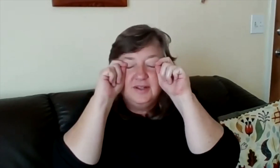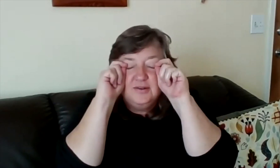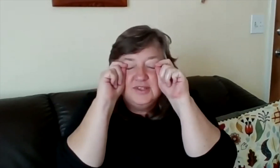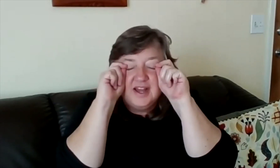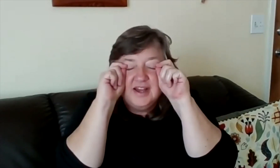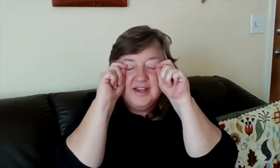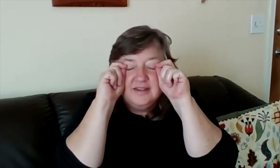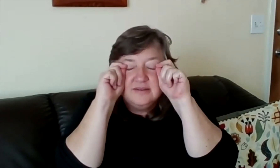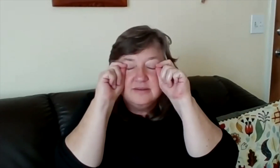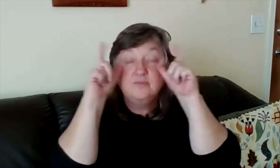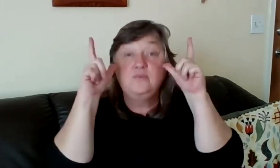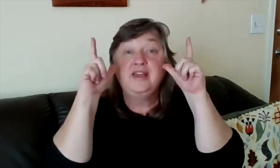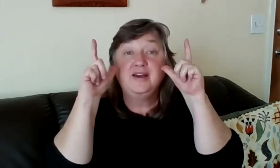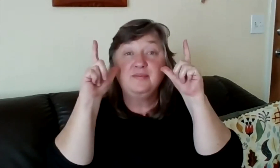Close eyes, wake up.